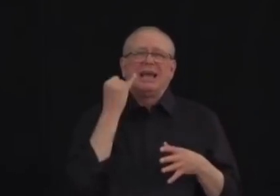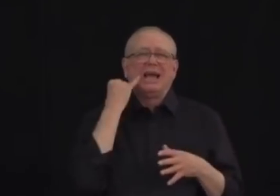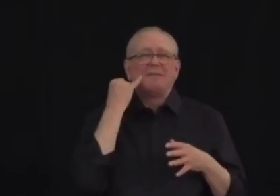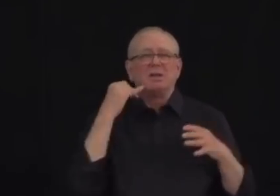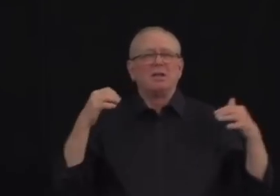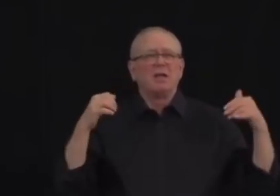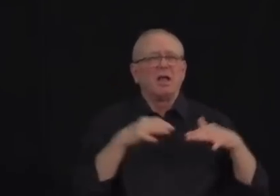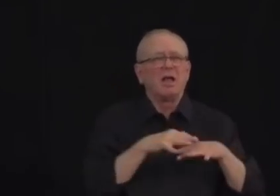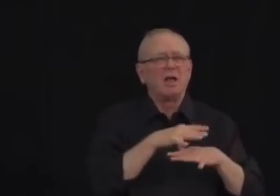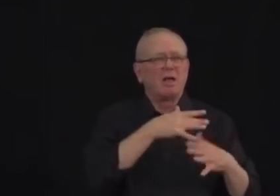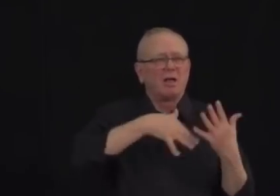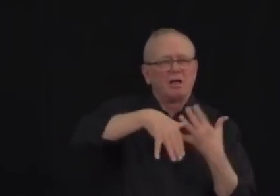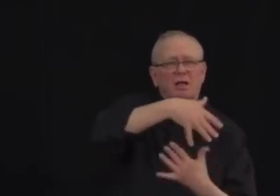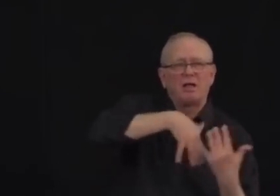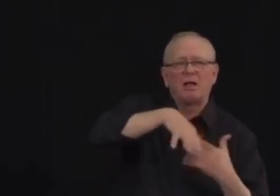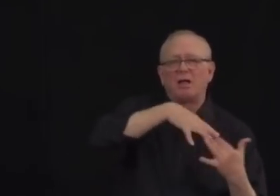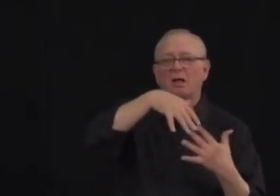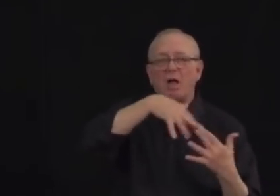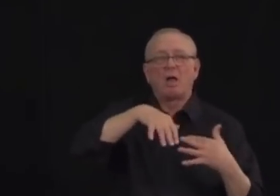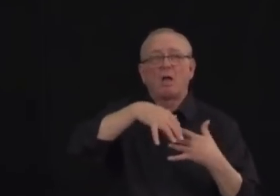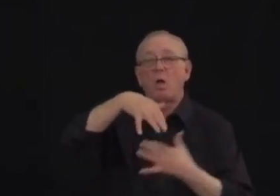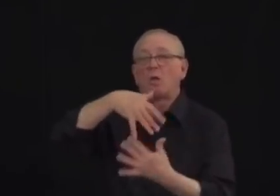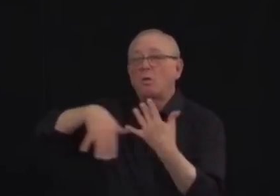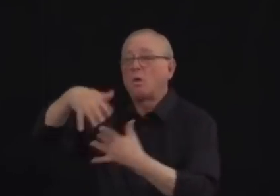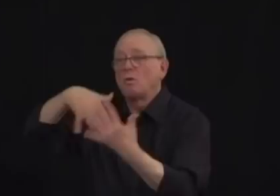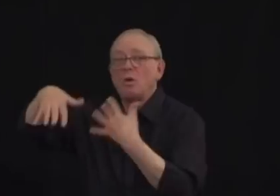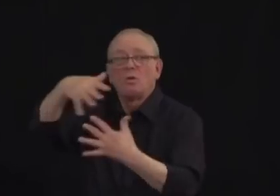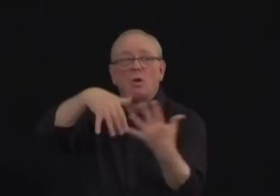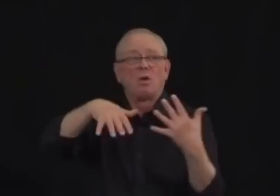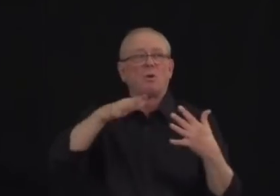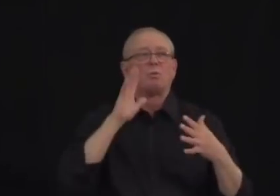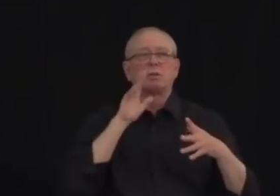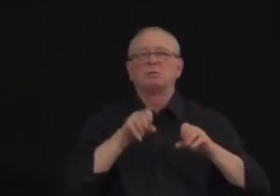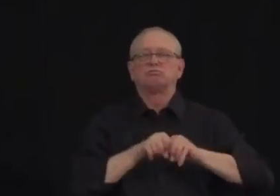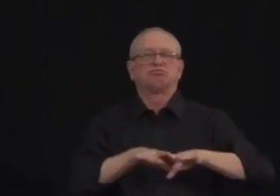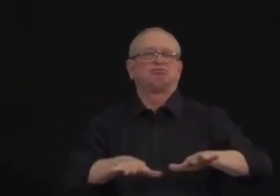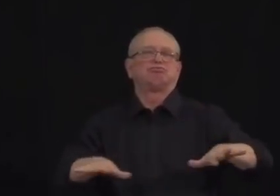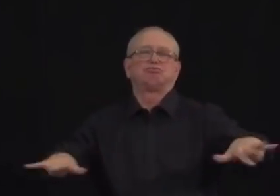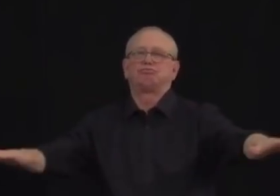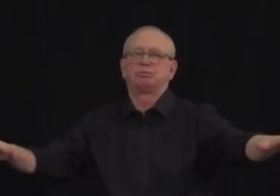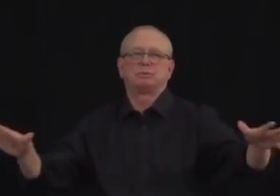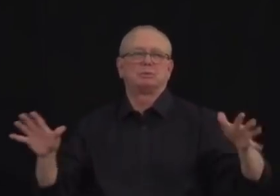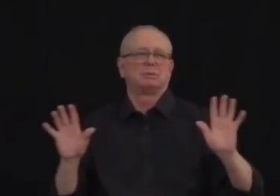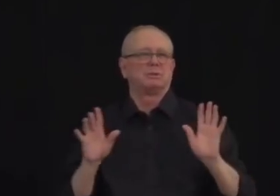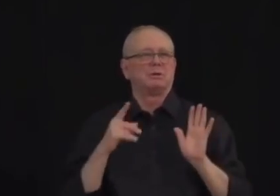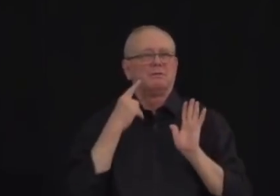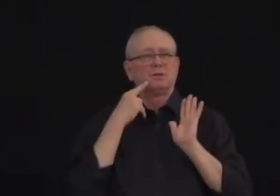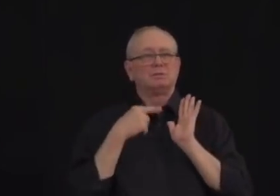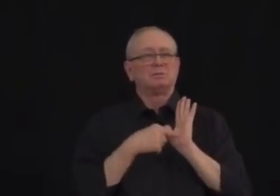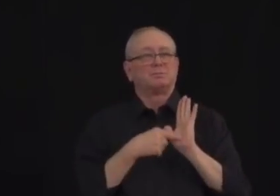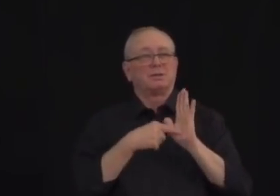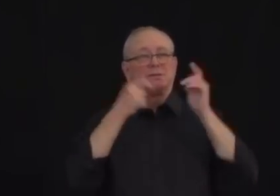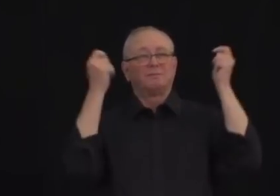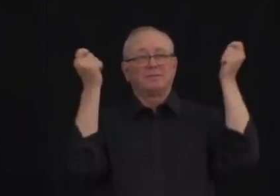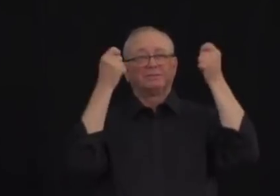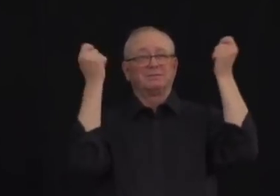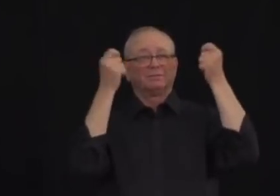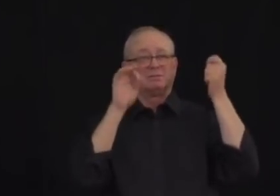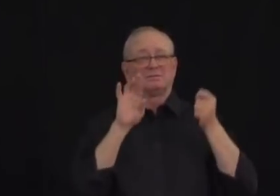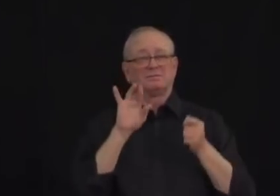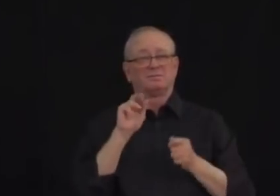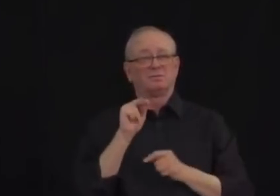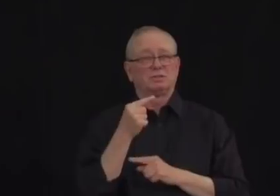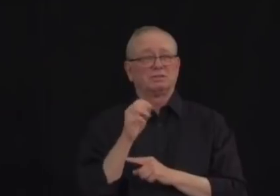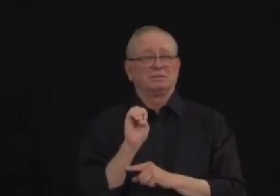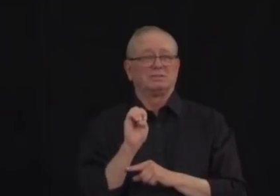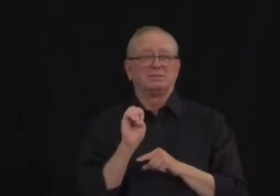than anything else. And so I think something like the Fringe Festival, other social gatherings, until we have a vaccine or